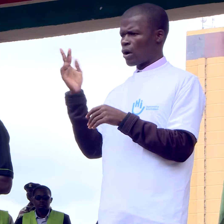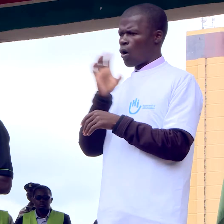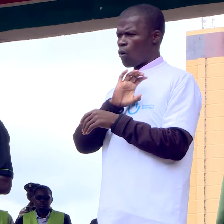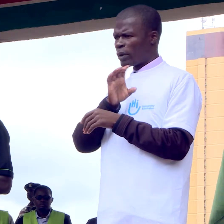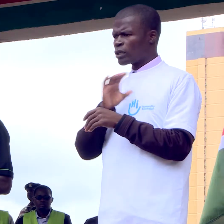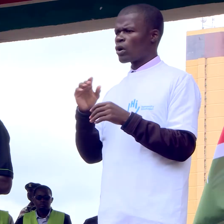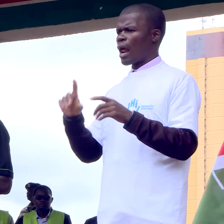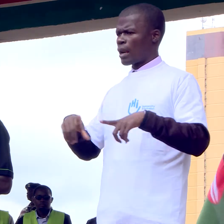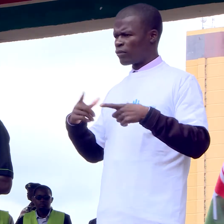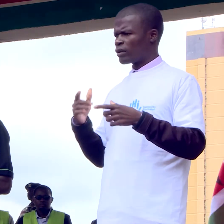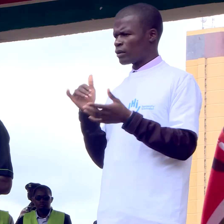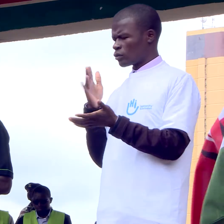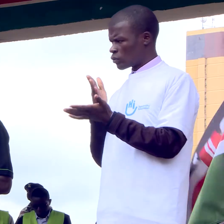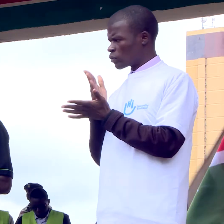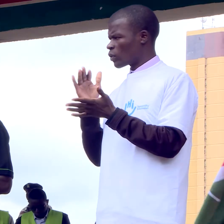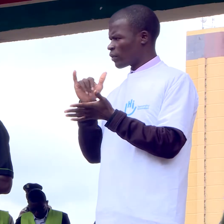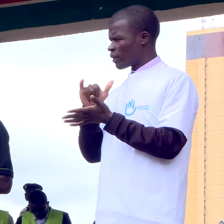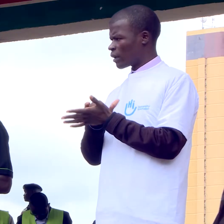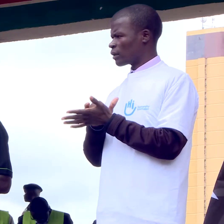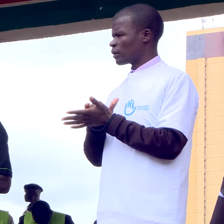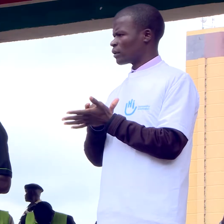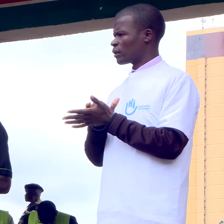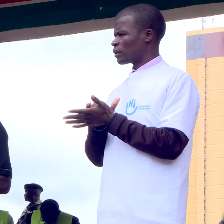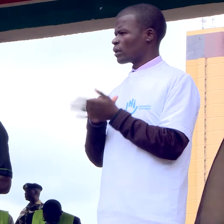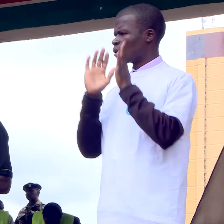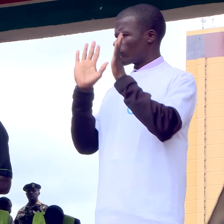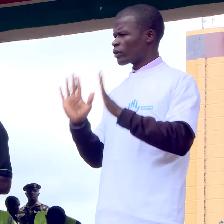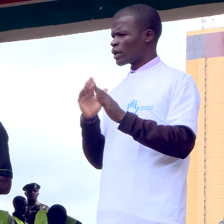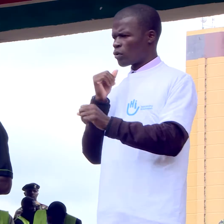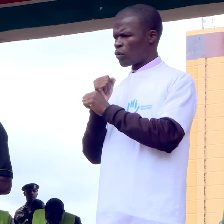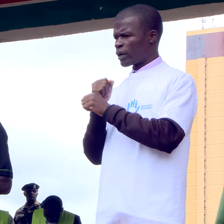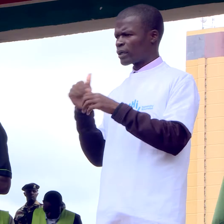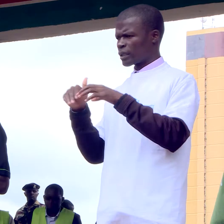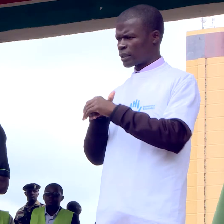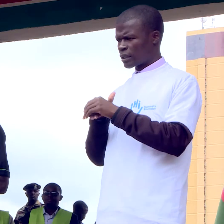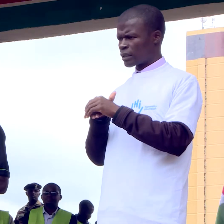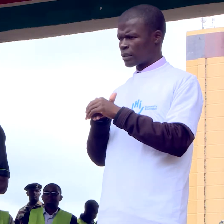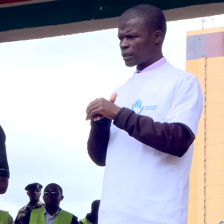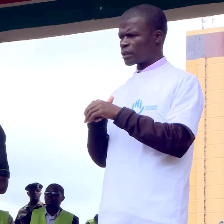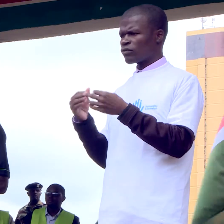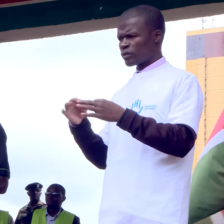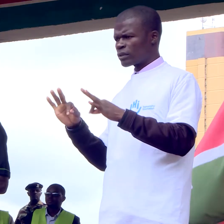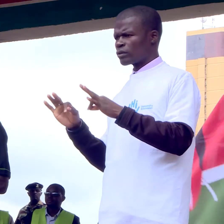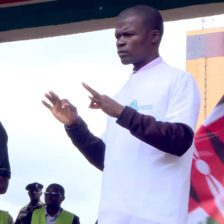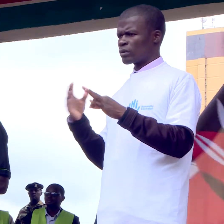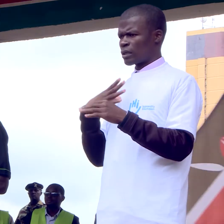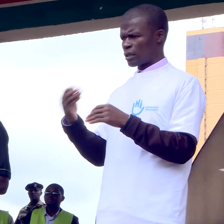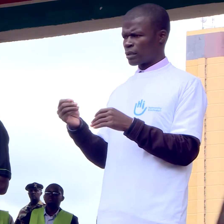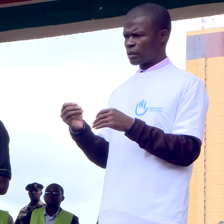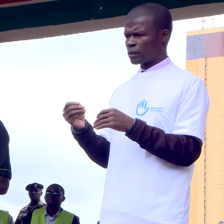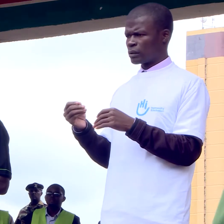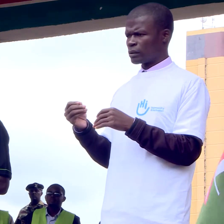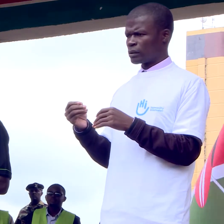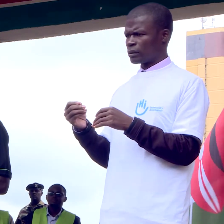the fact that credible elections play an important role in democracy and good governance. An